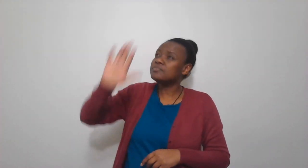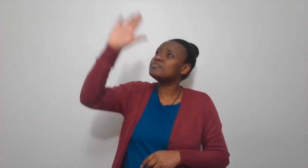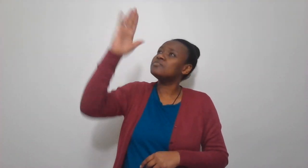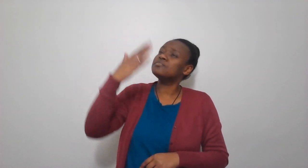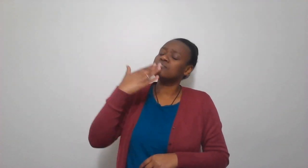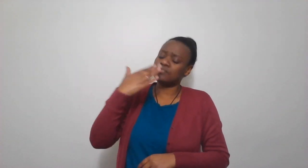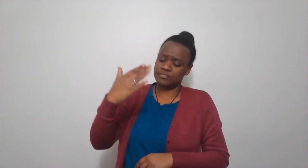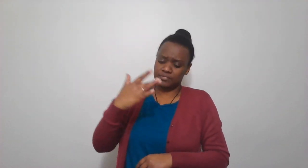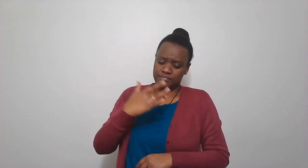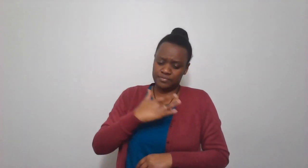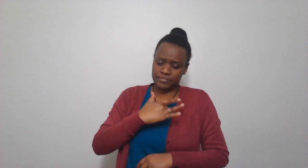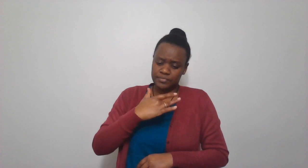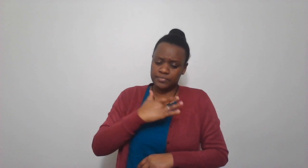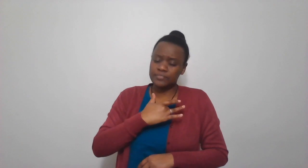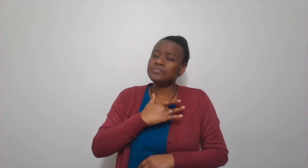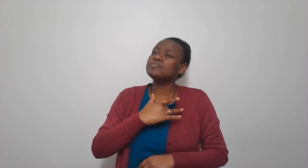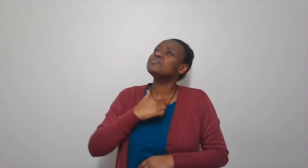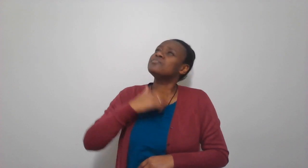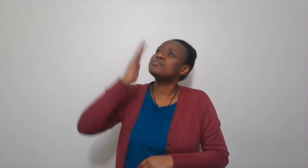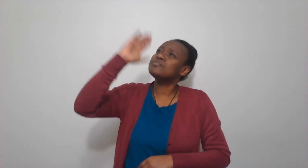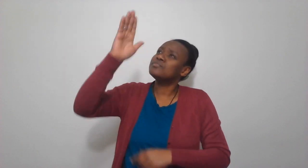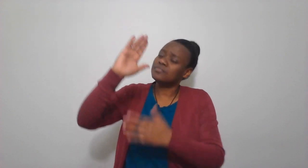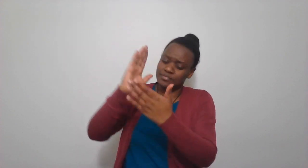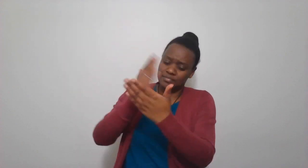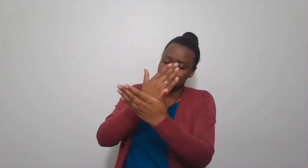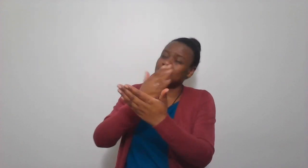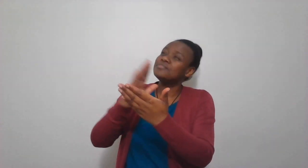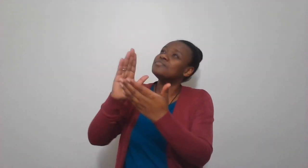Forever I will sing the goodness of the Lord.